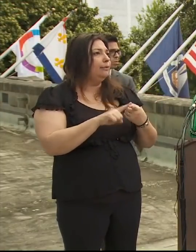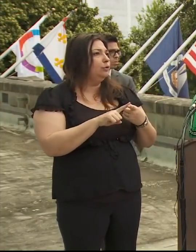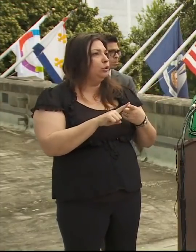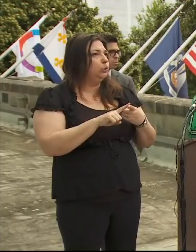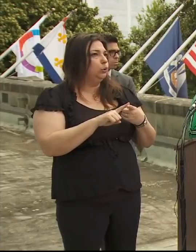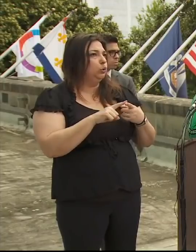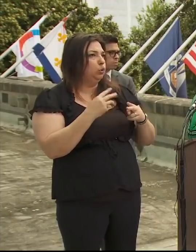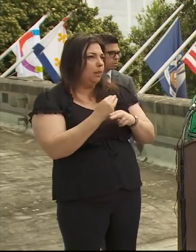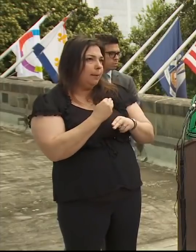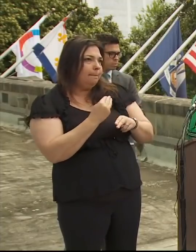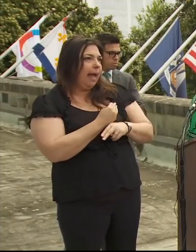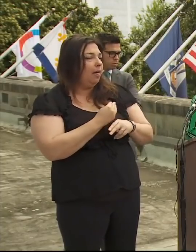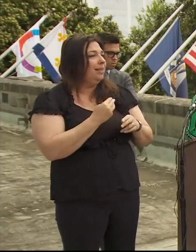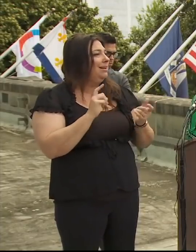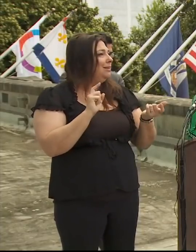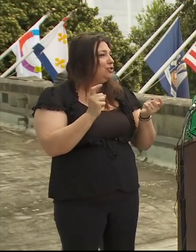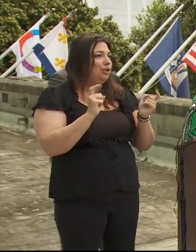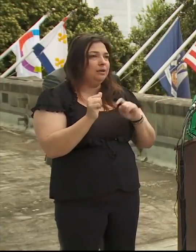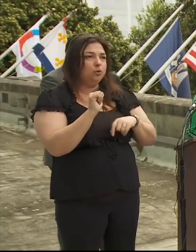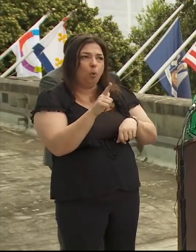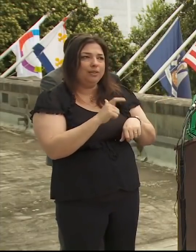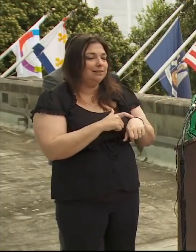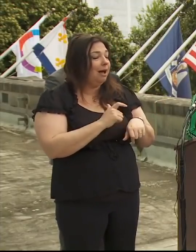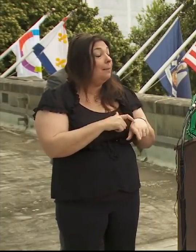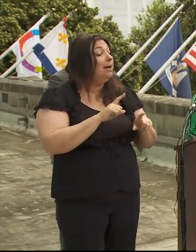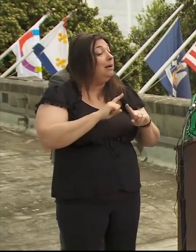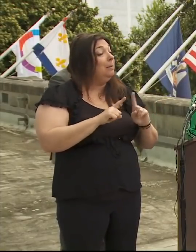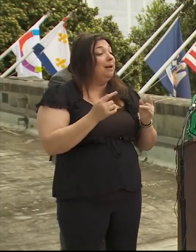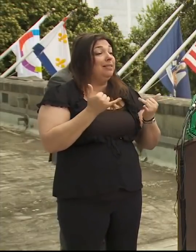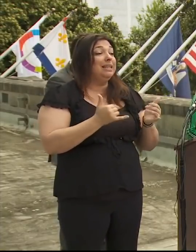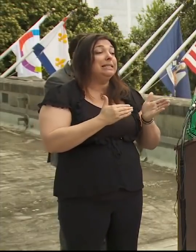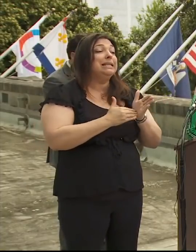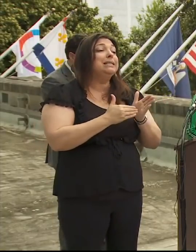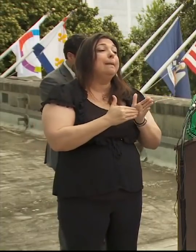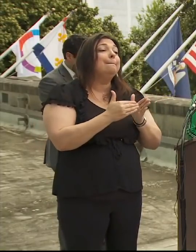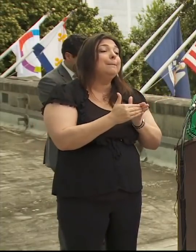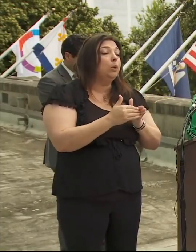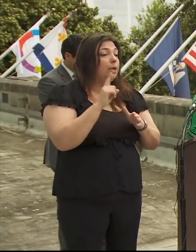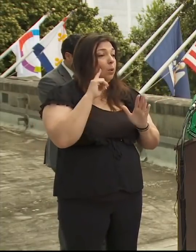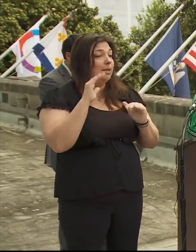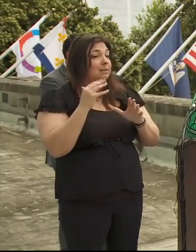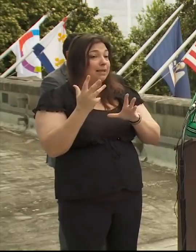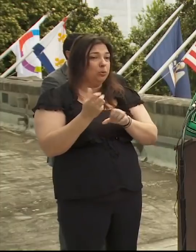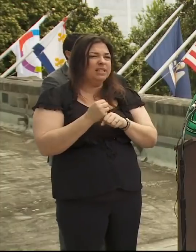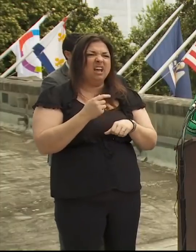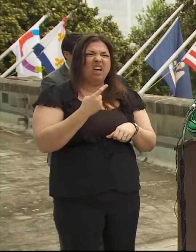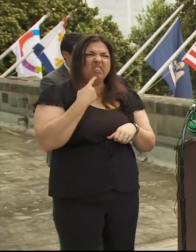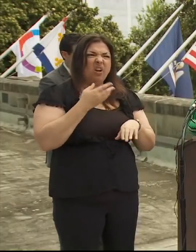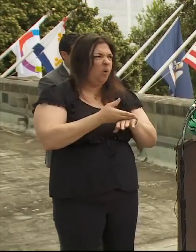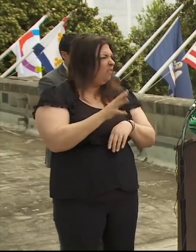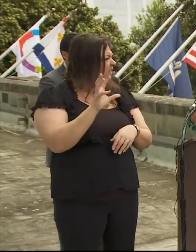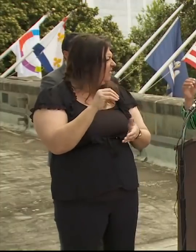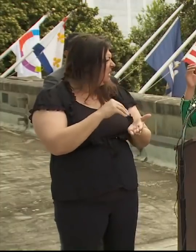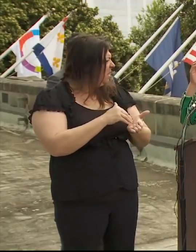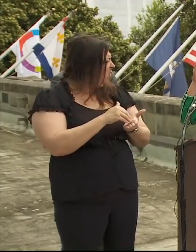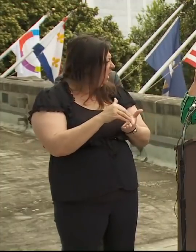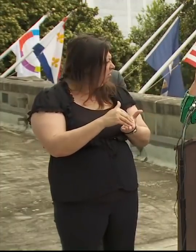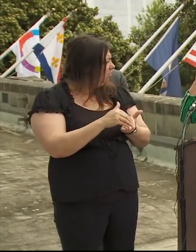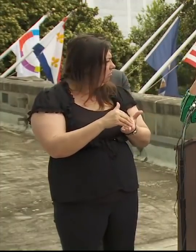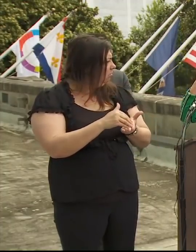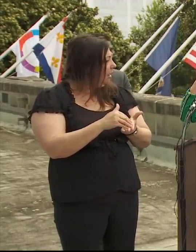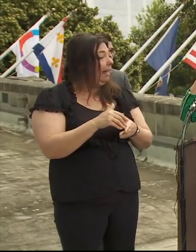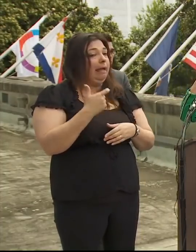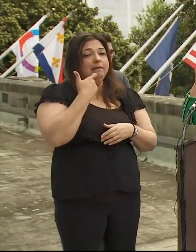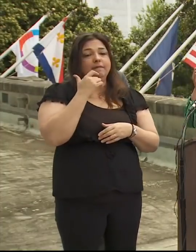the math. It's fluid every single day, but this is millions that we expected to receive. I want to say over 50, huh? What was it? Well,